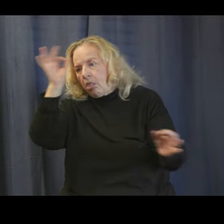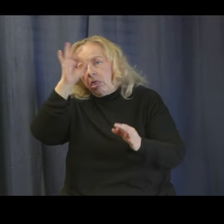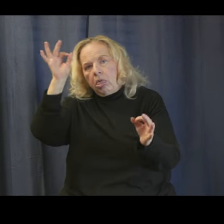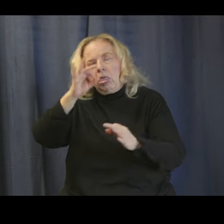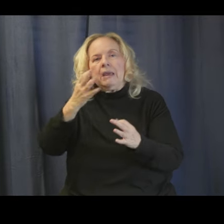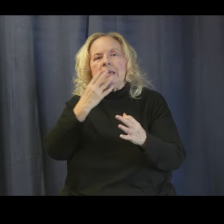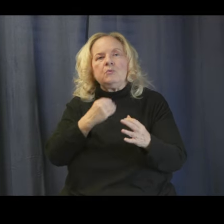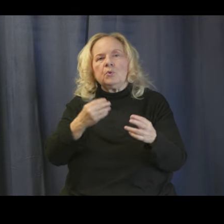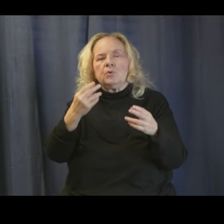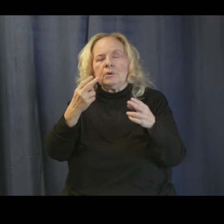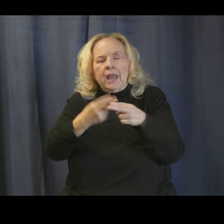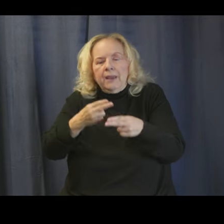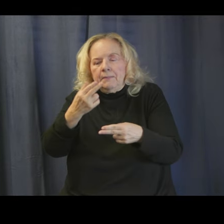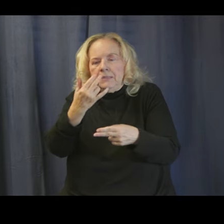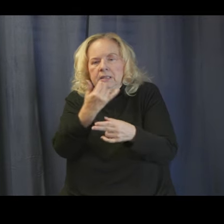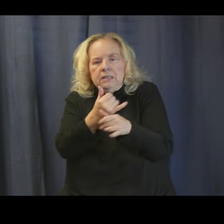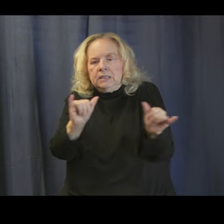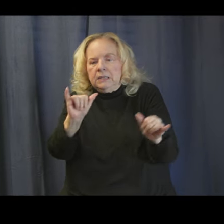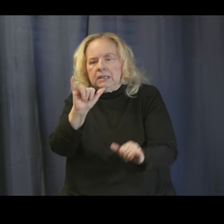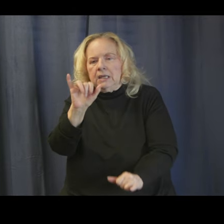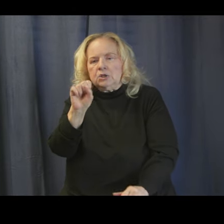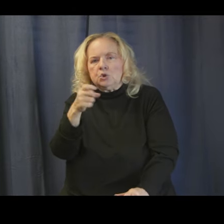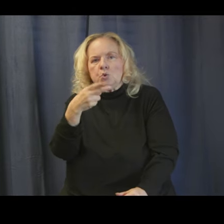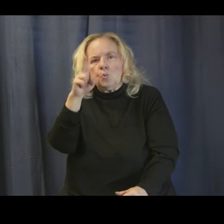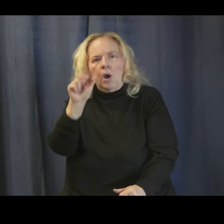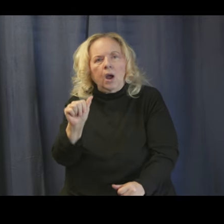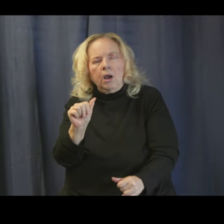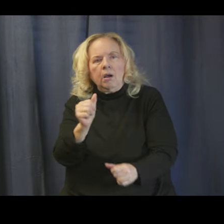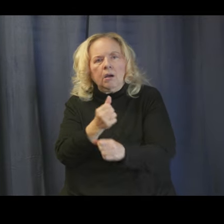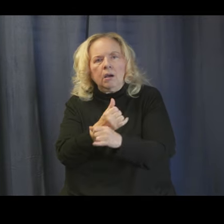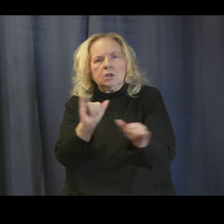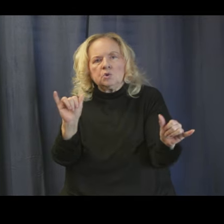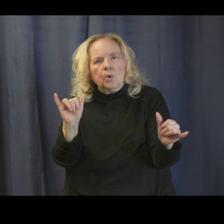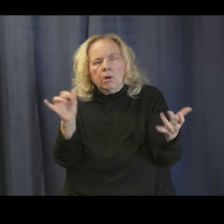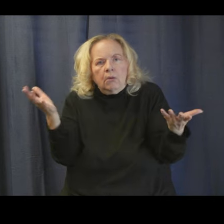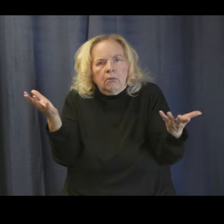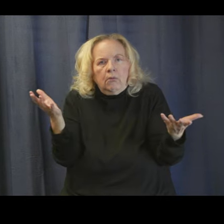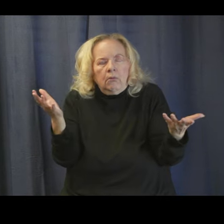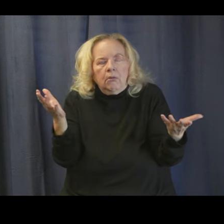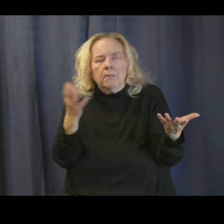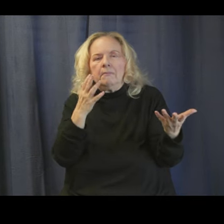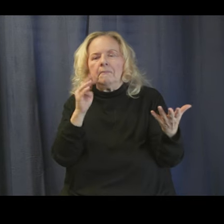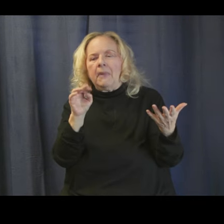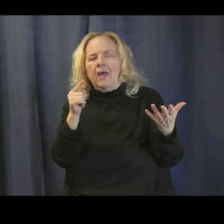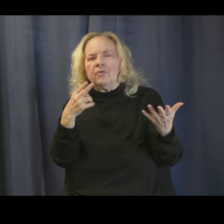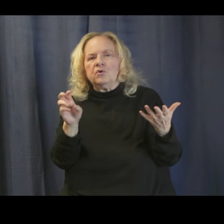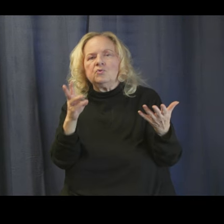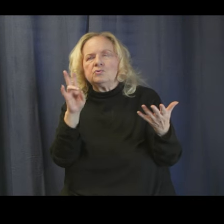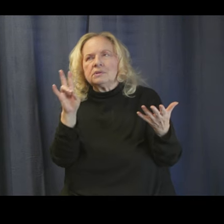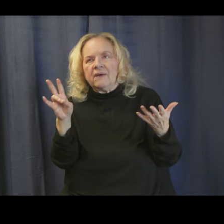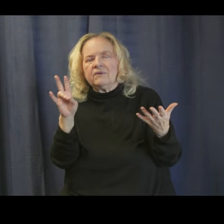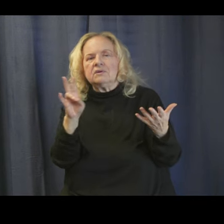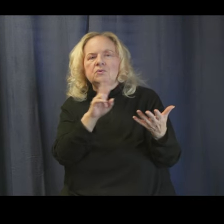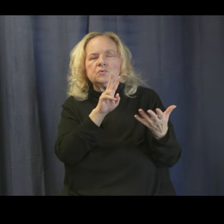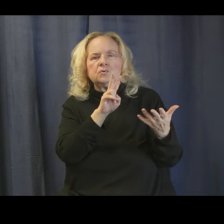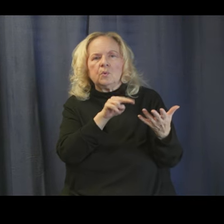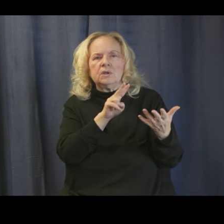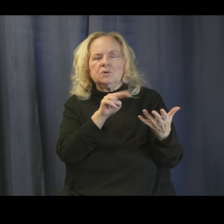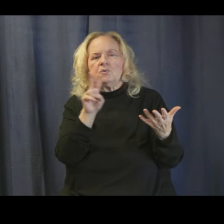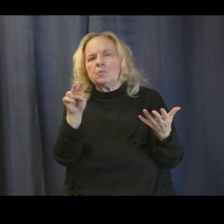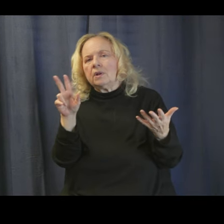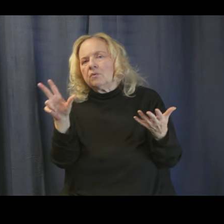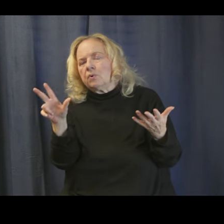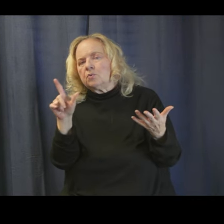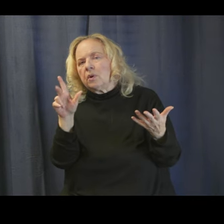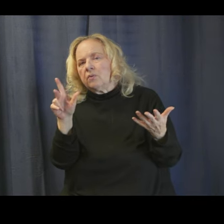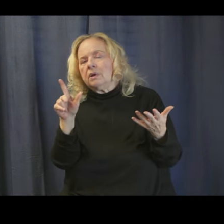don't even know his Hebrew name, Yeshua. Amazing. As a matter of fact, Matthew 7, 22 and